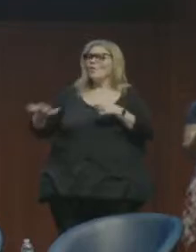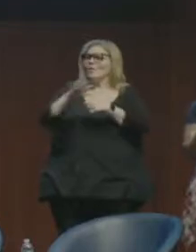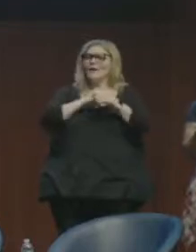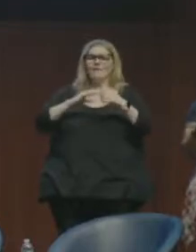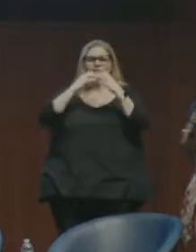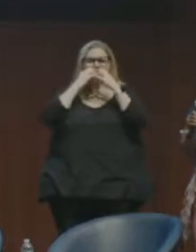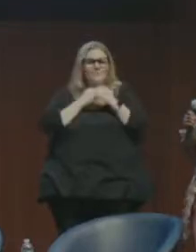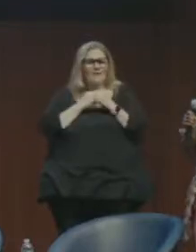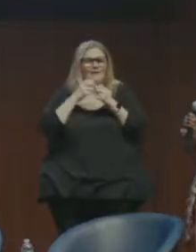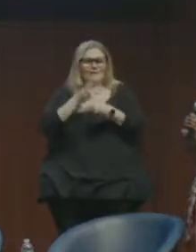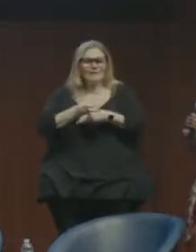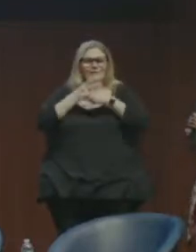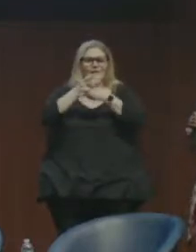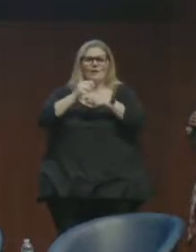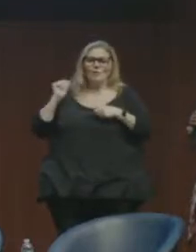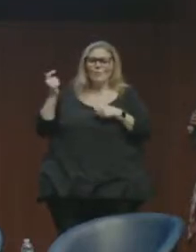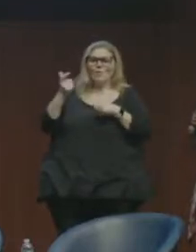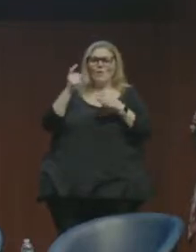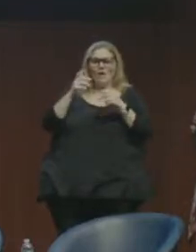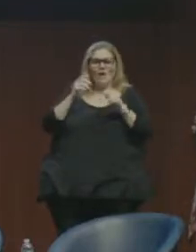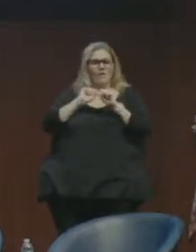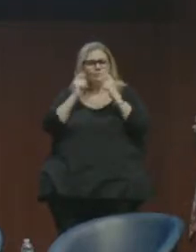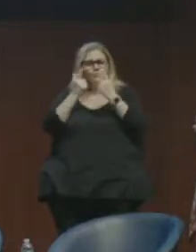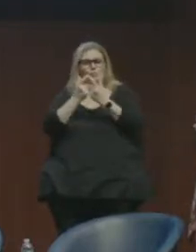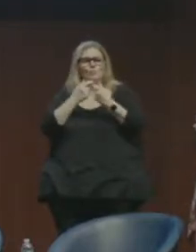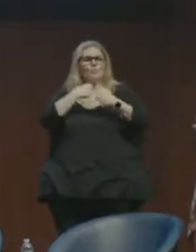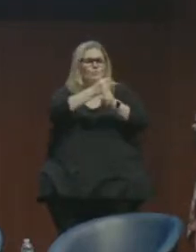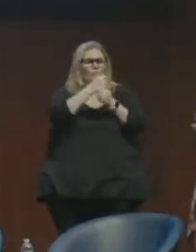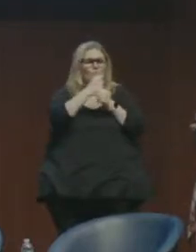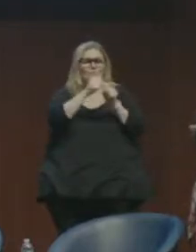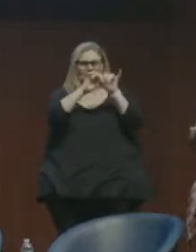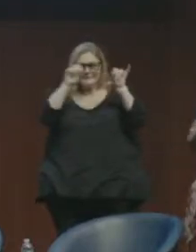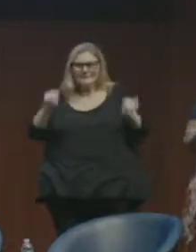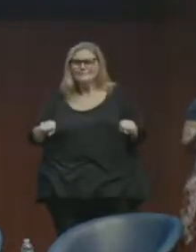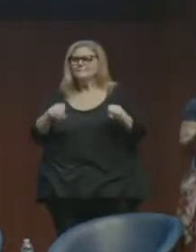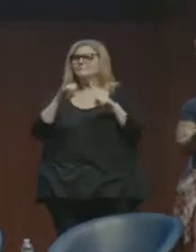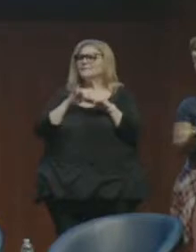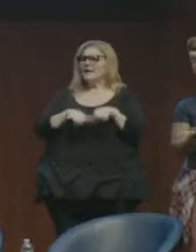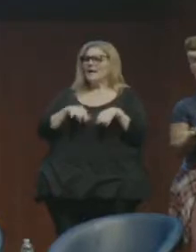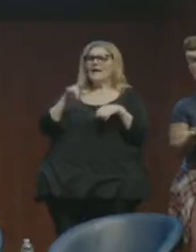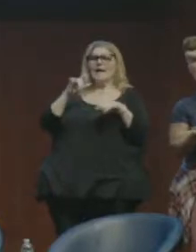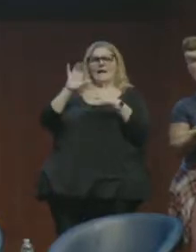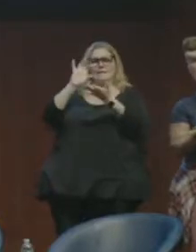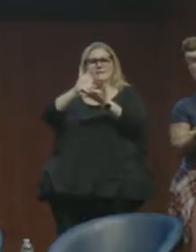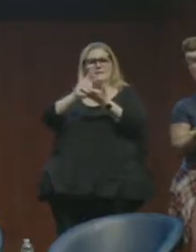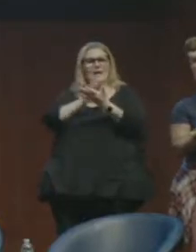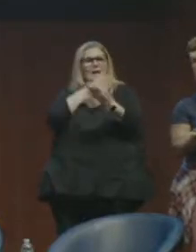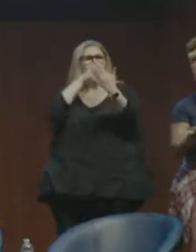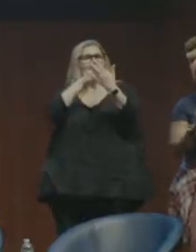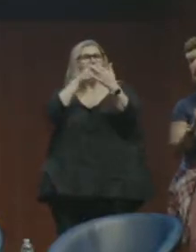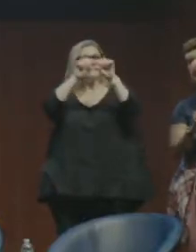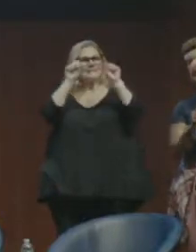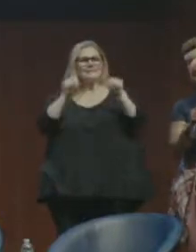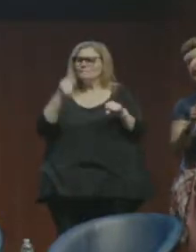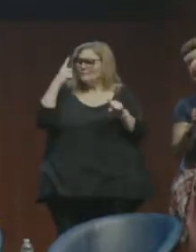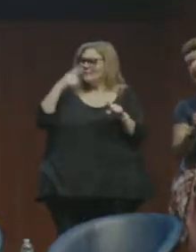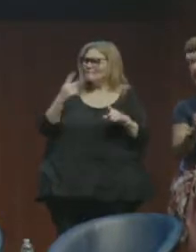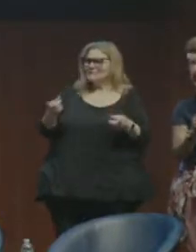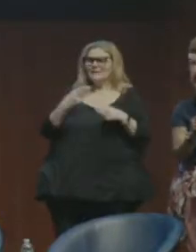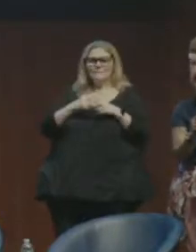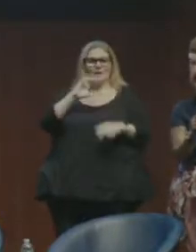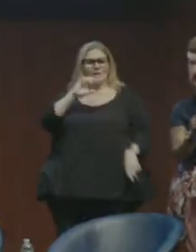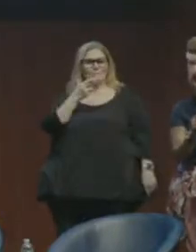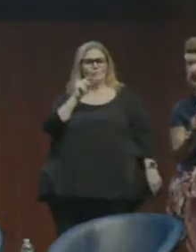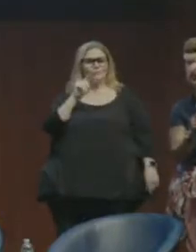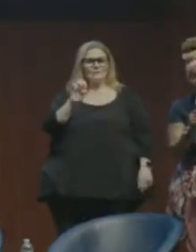care, in all areas of social reproduction and capitalism against the system. Let me just say, my name